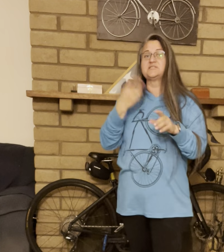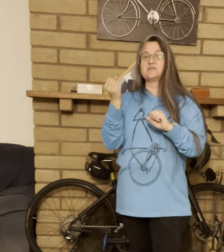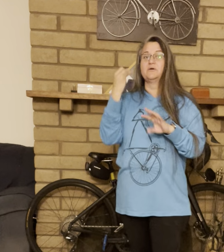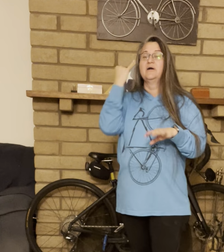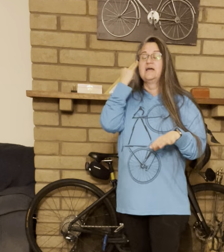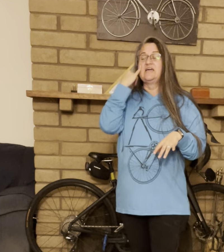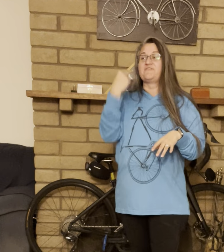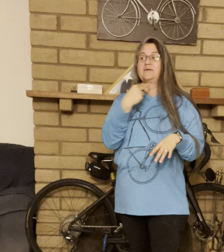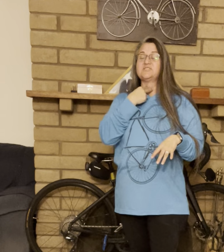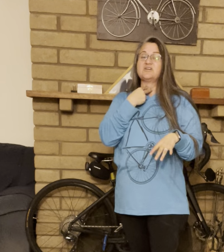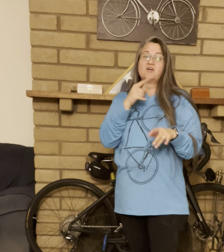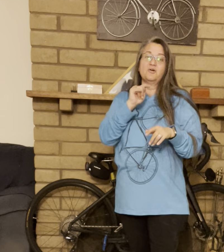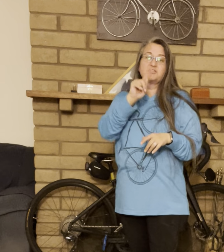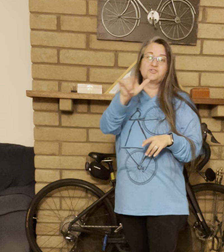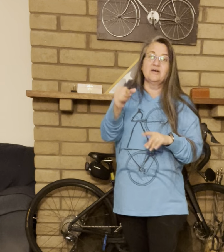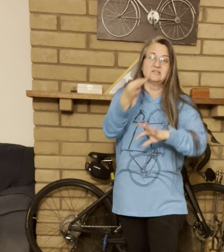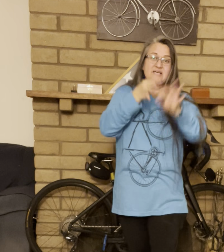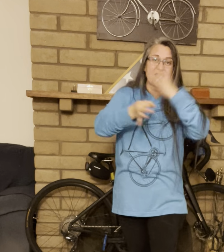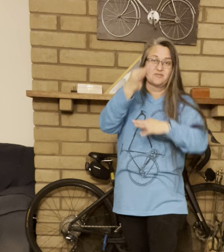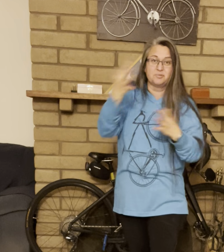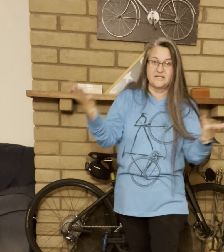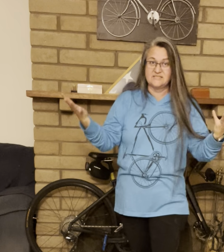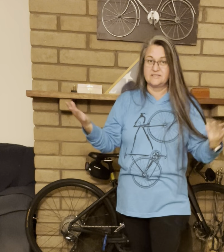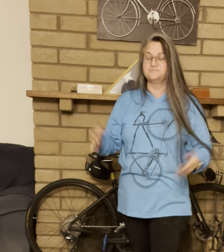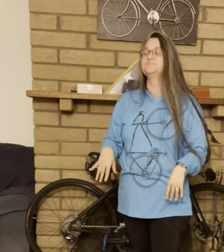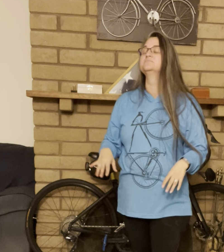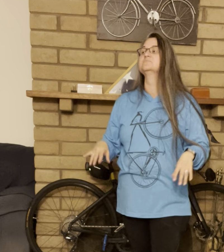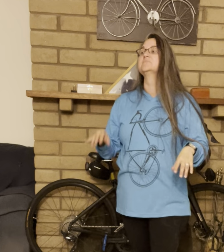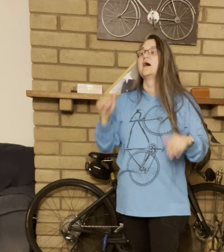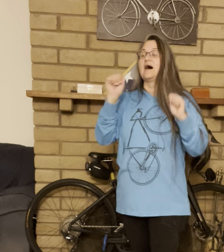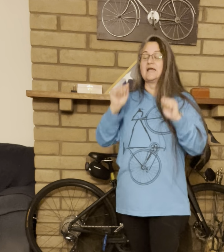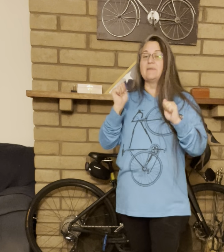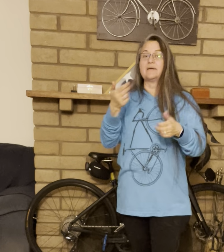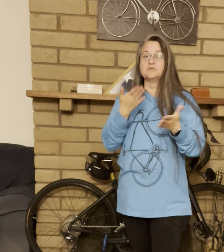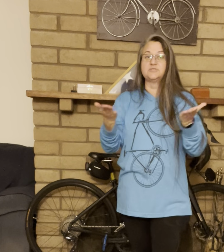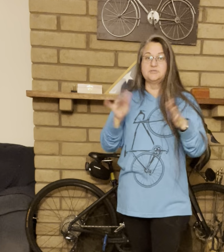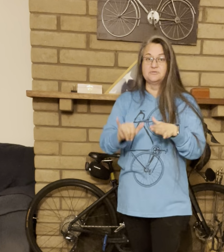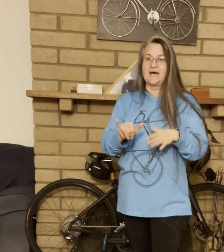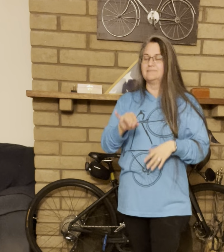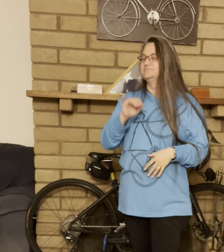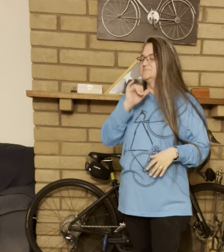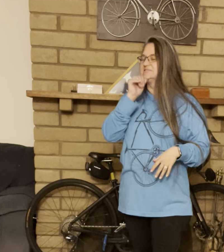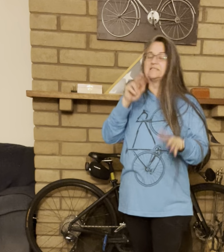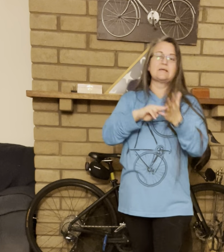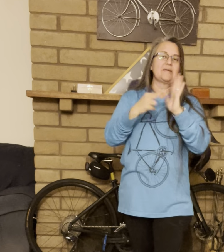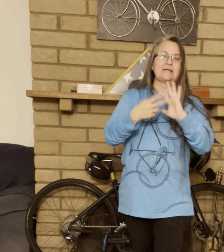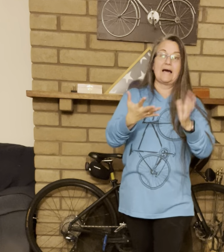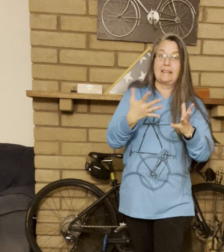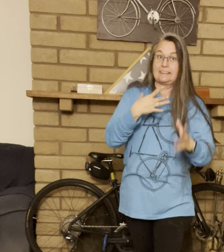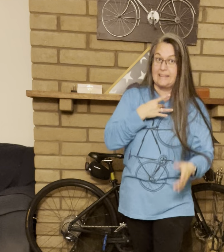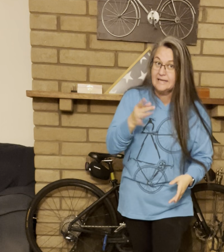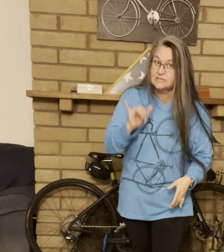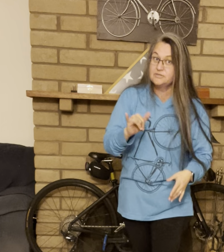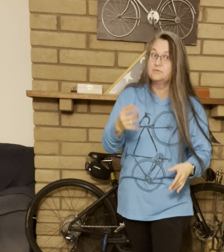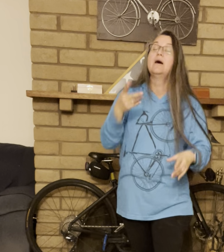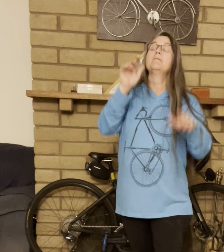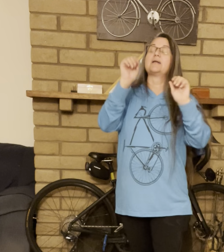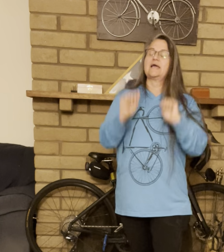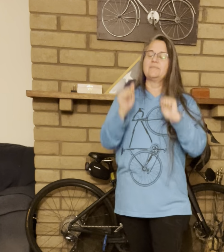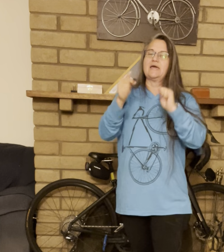so if I'm stuck on the trails, I can replace it. I am able to do that. Doesn't mean I like to, but I am able